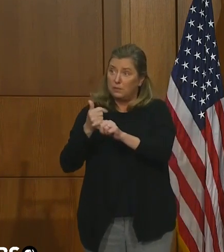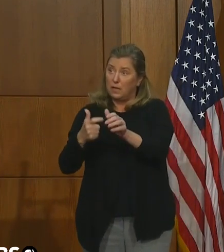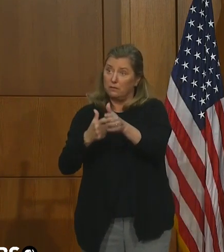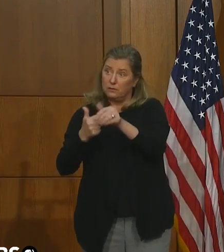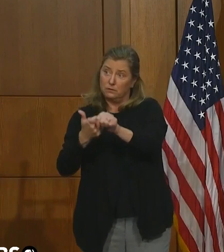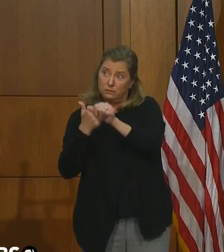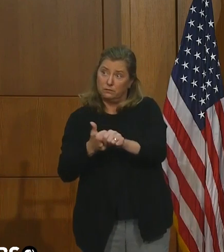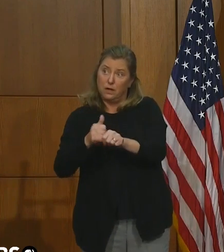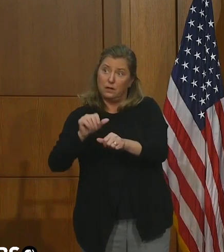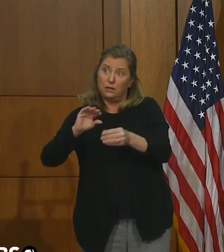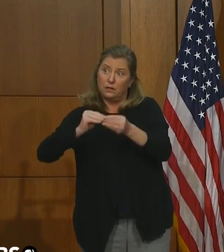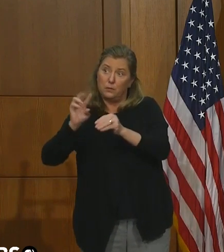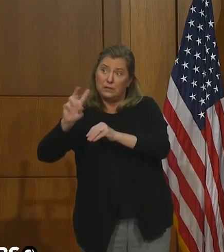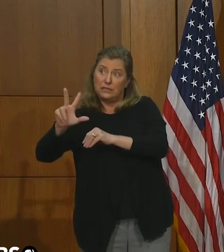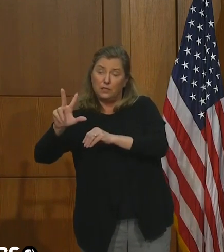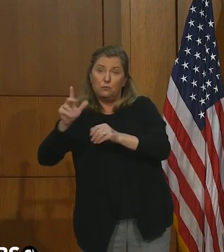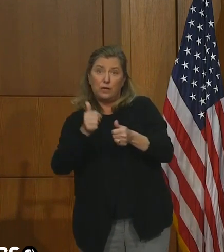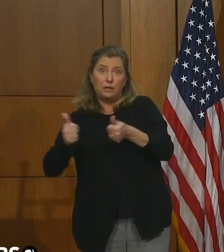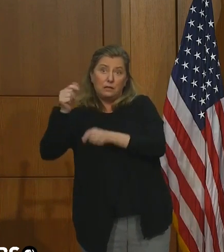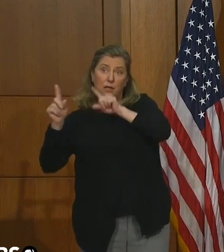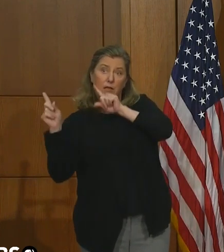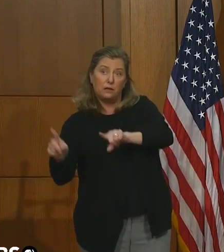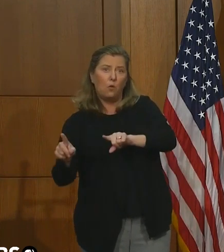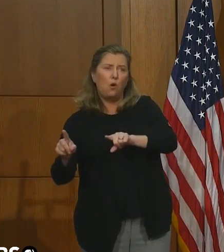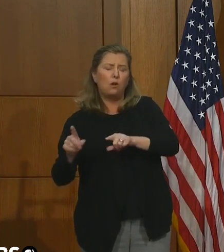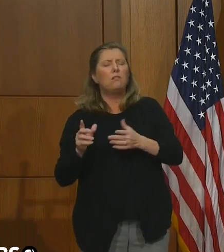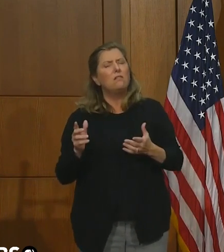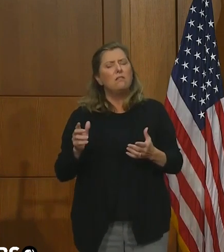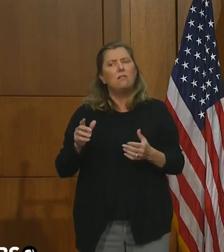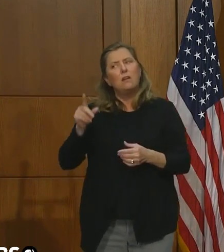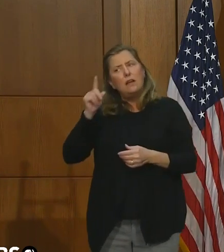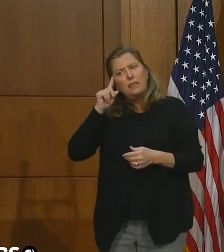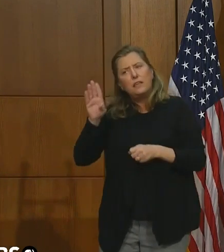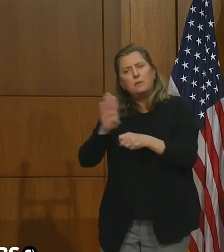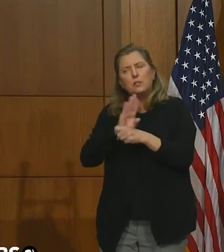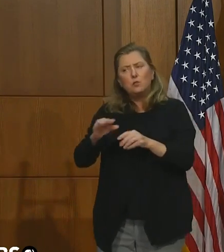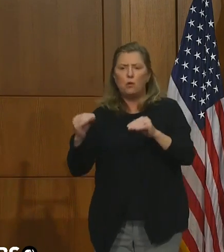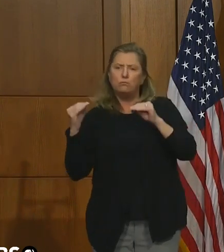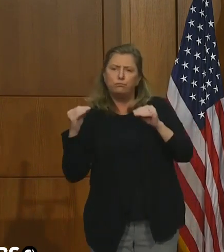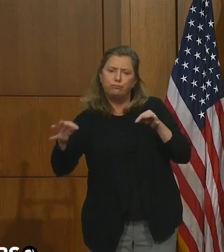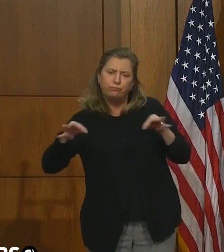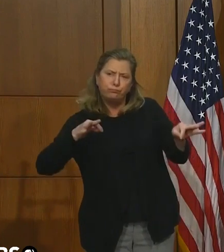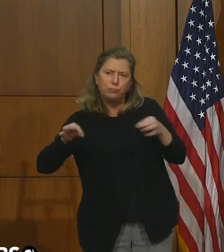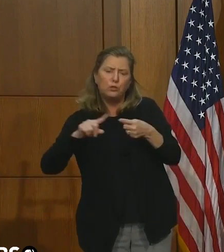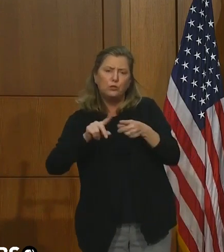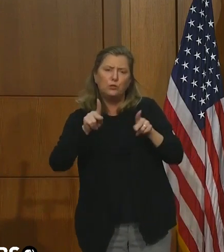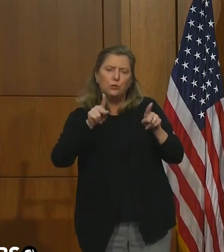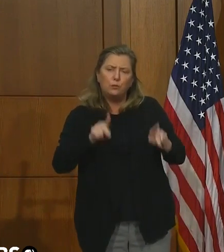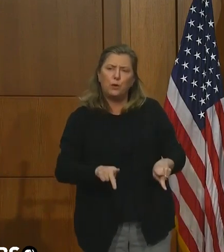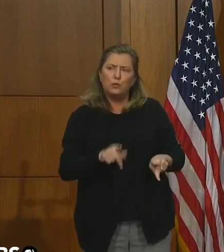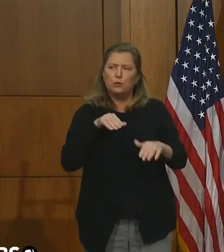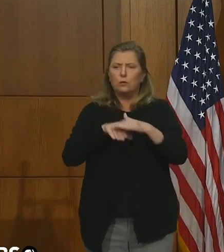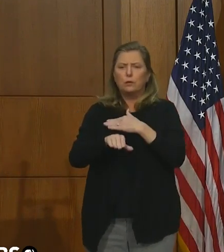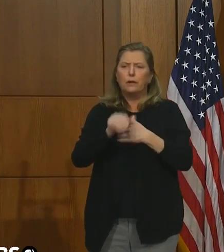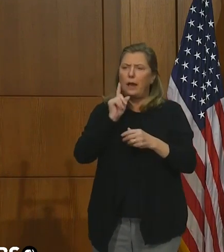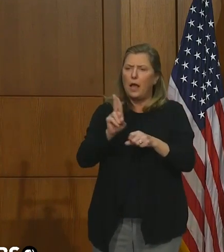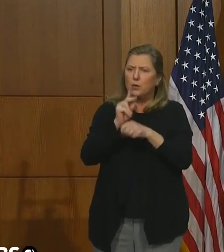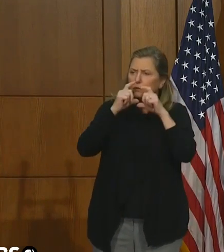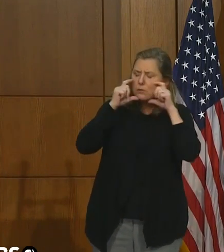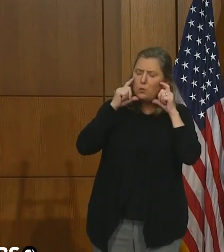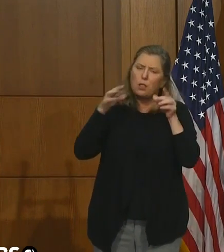63, he does encourage them to take the opportunity to educate a non-compliant patron regarding the importance of wearing